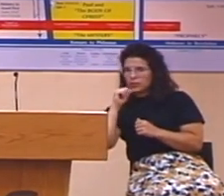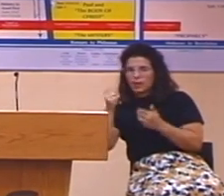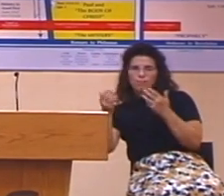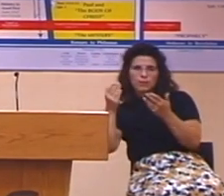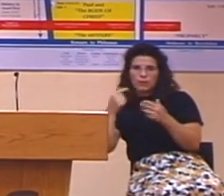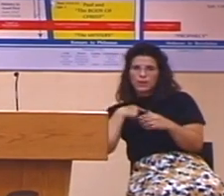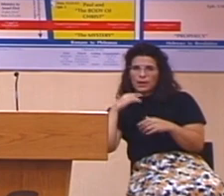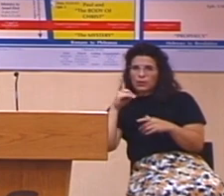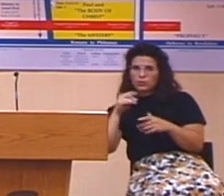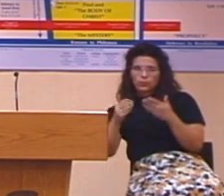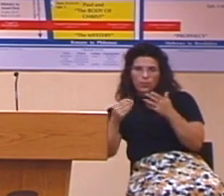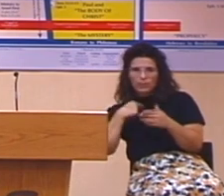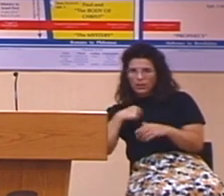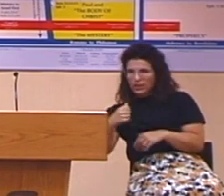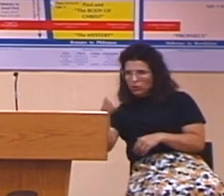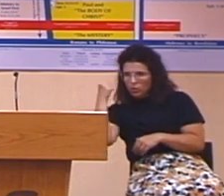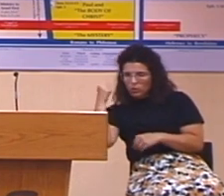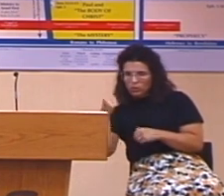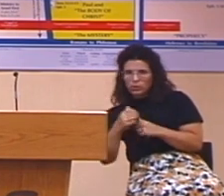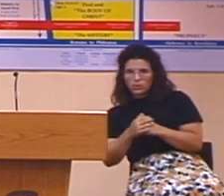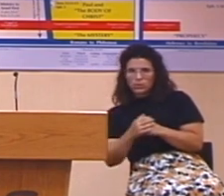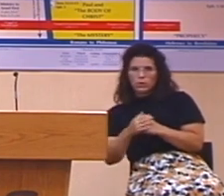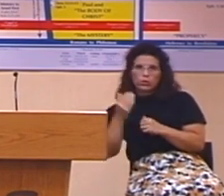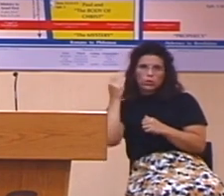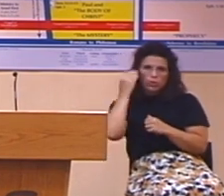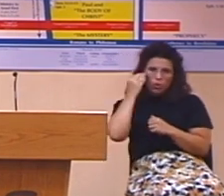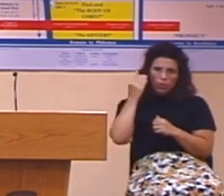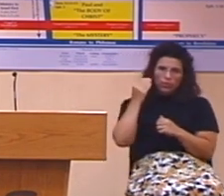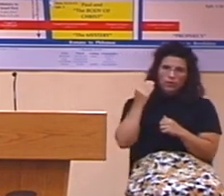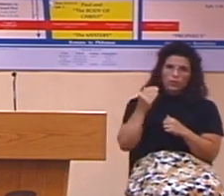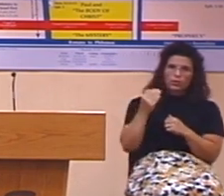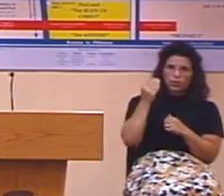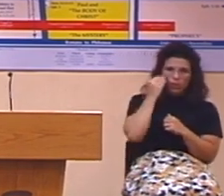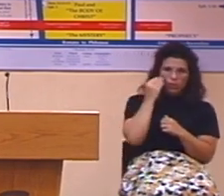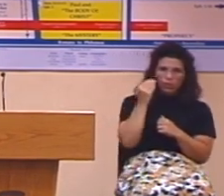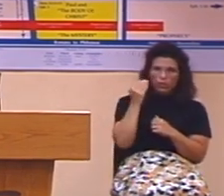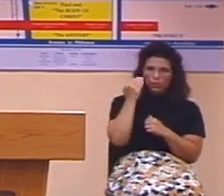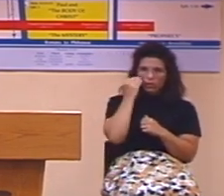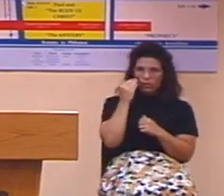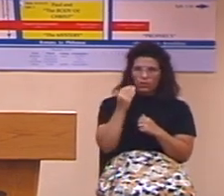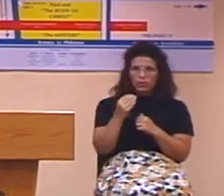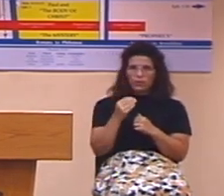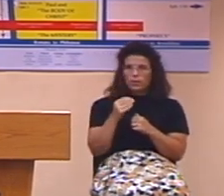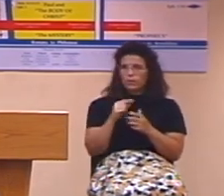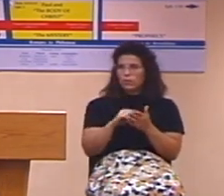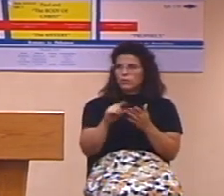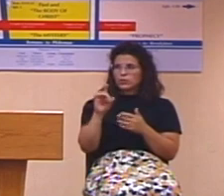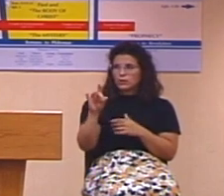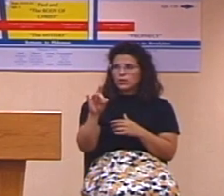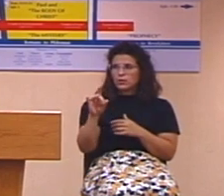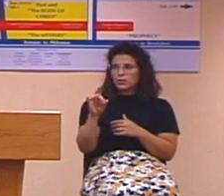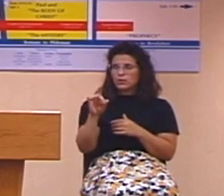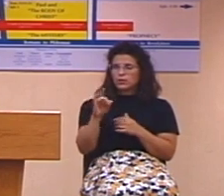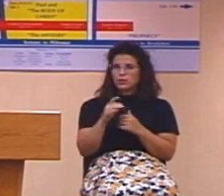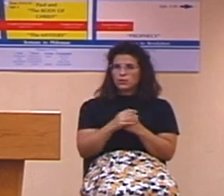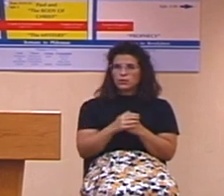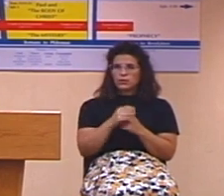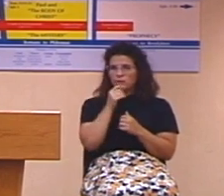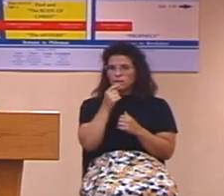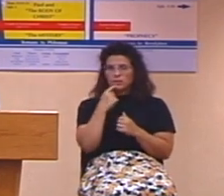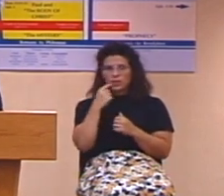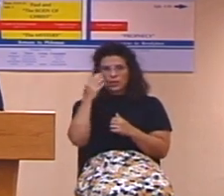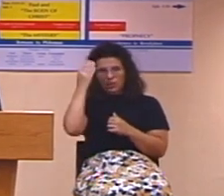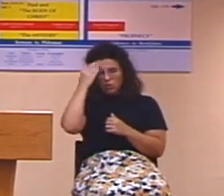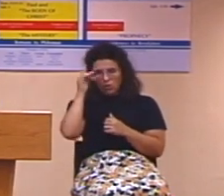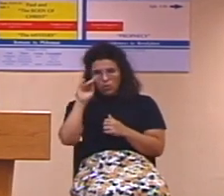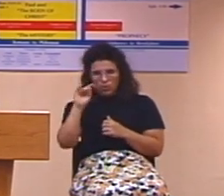do, maybe I don't. No. Knowing, knowing, knowing. Verse 8. He doesn't say knowing.